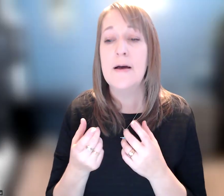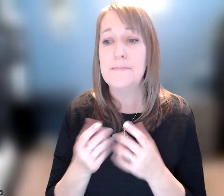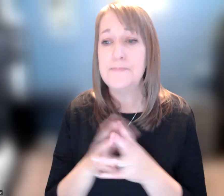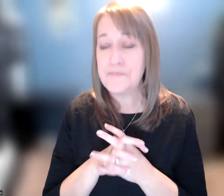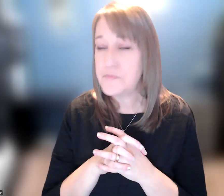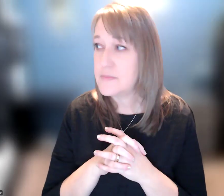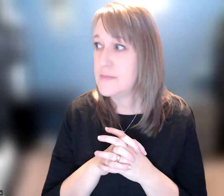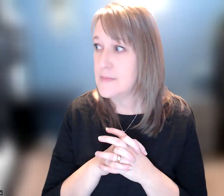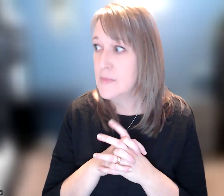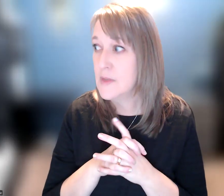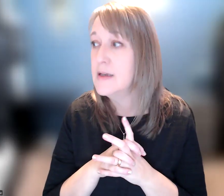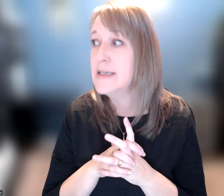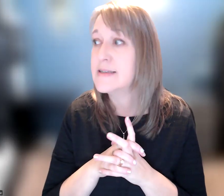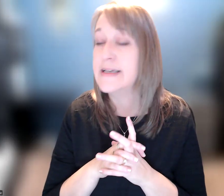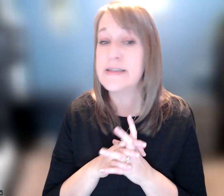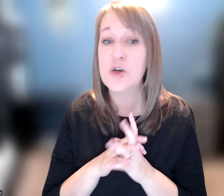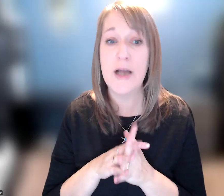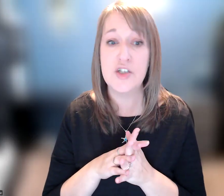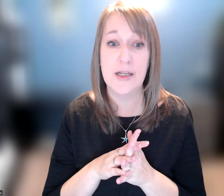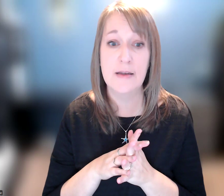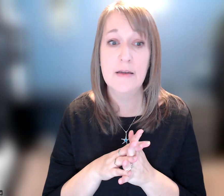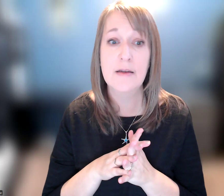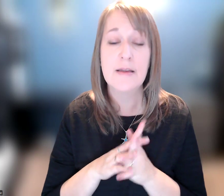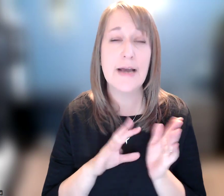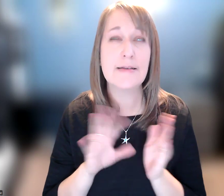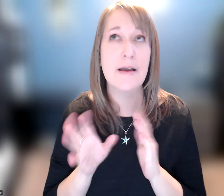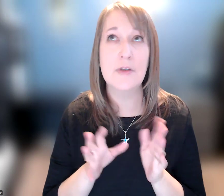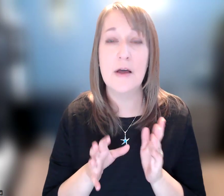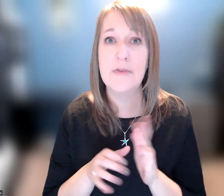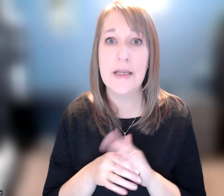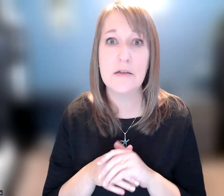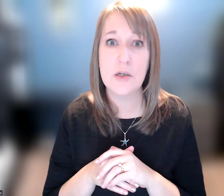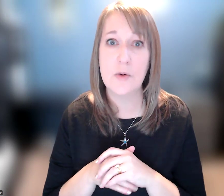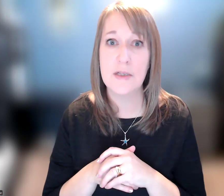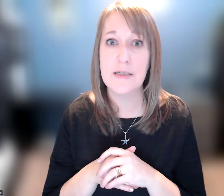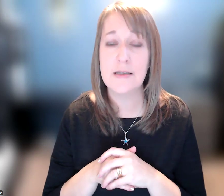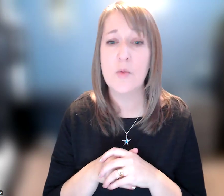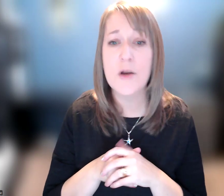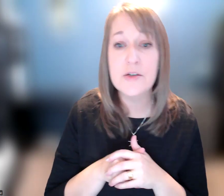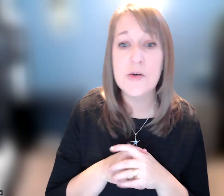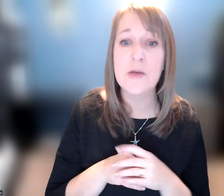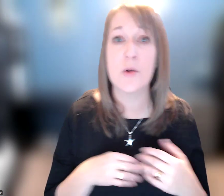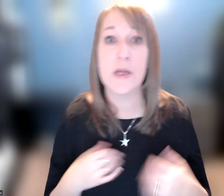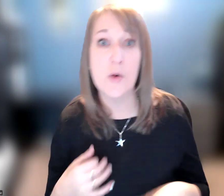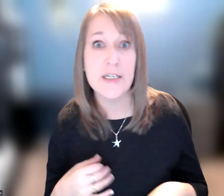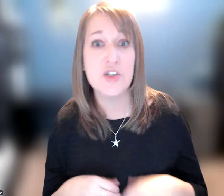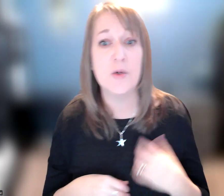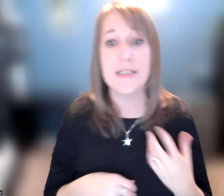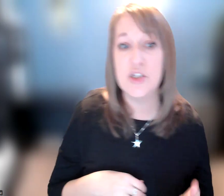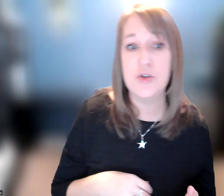um, it's a question that has kind of a lot of English equivalents, like what are you doing? What are we going to do? What did you do?